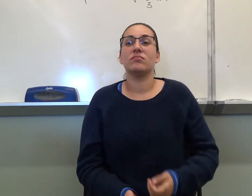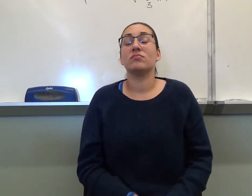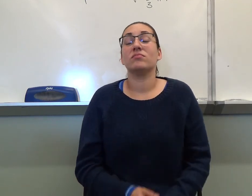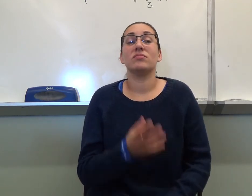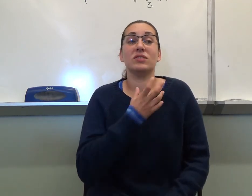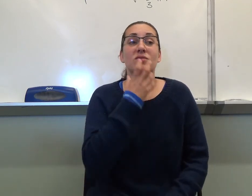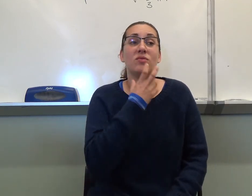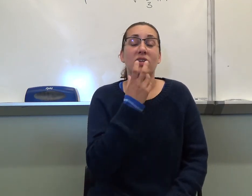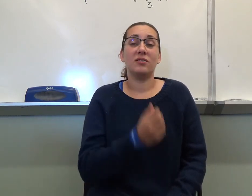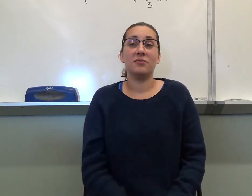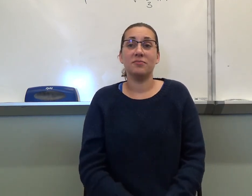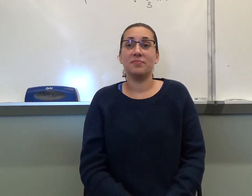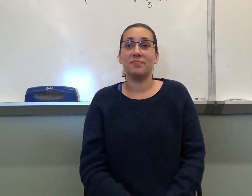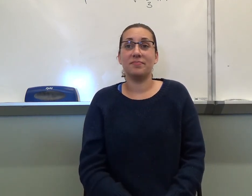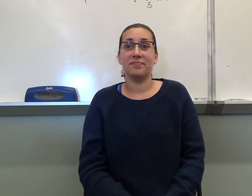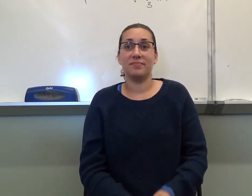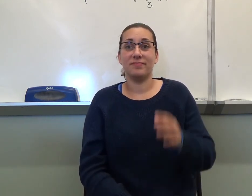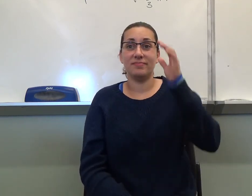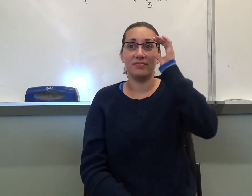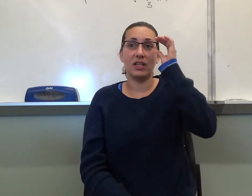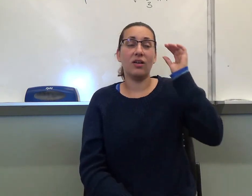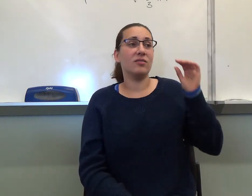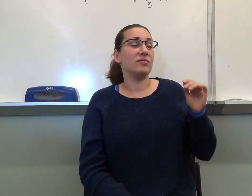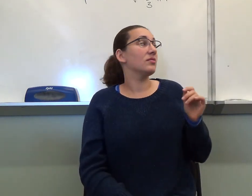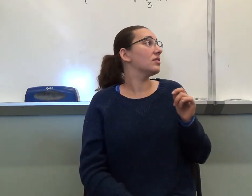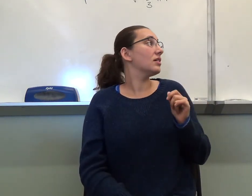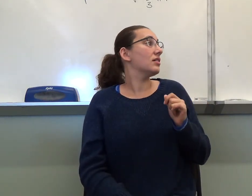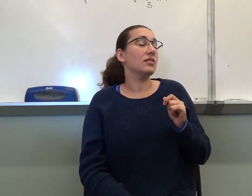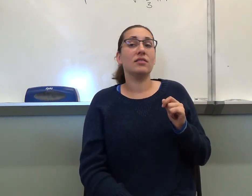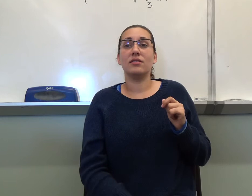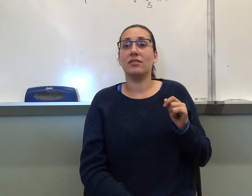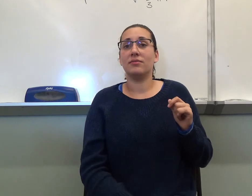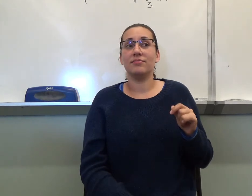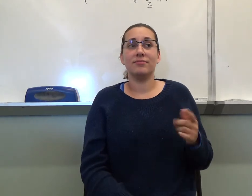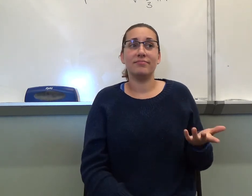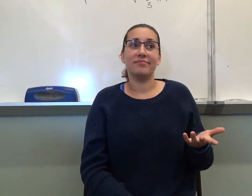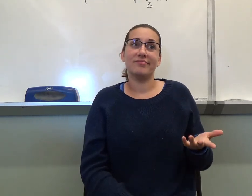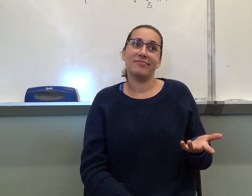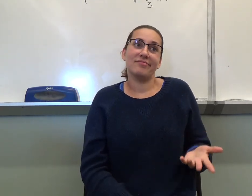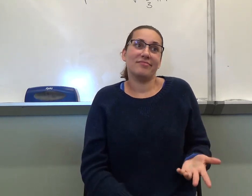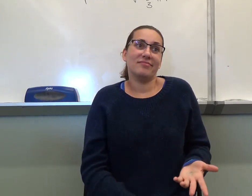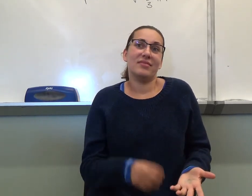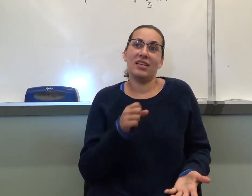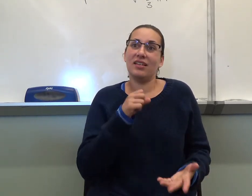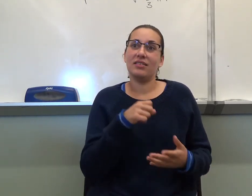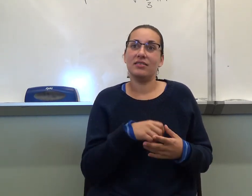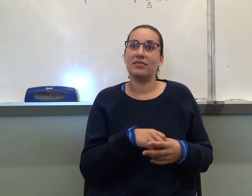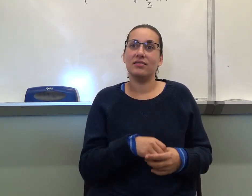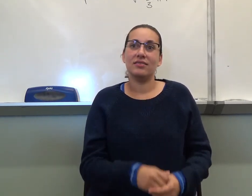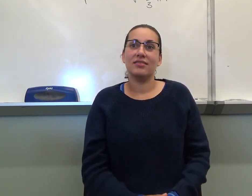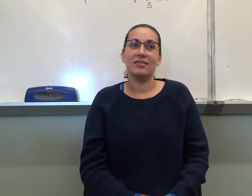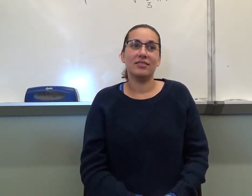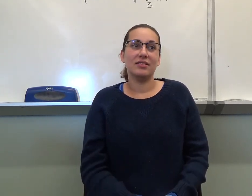in classes. I mean, we used to worry about getting 15 people in a class. You know, that was our minimum number for a